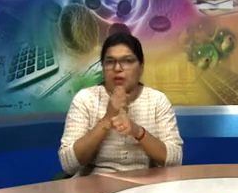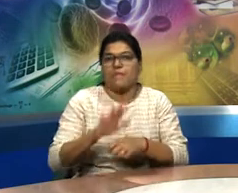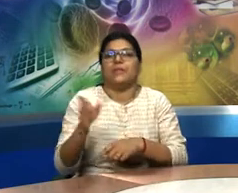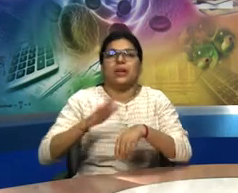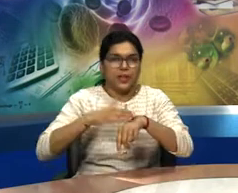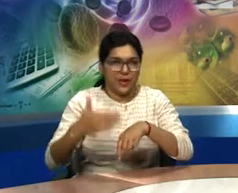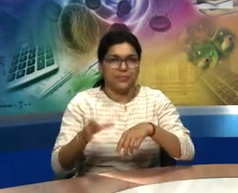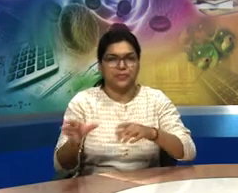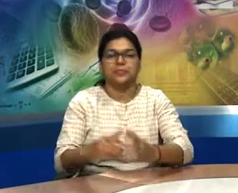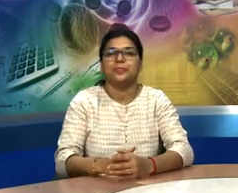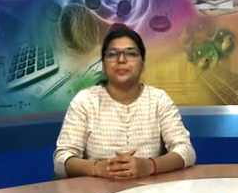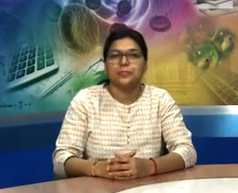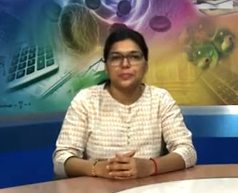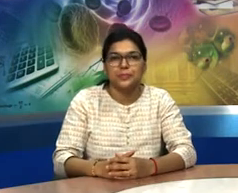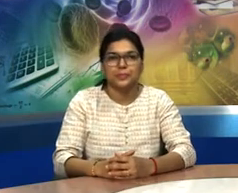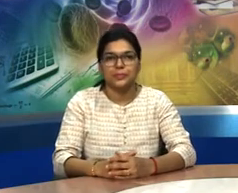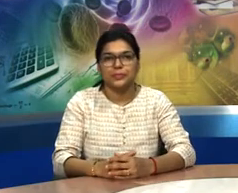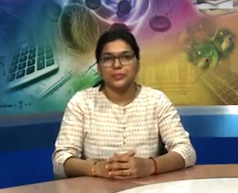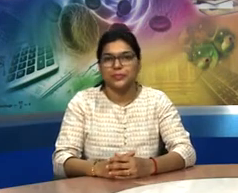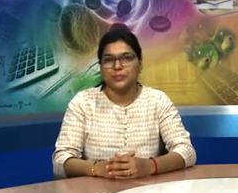smoking. I became choked.